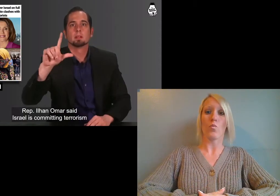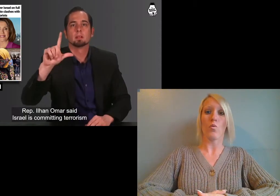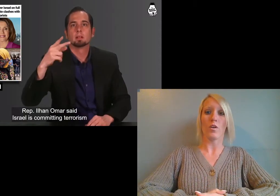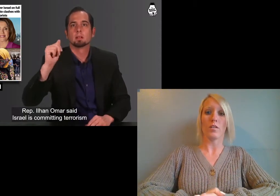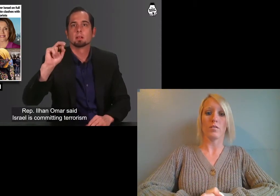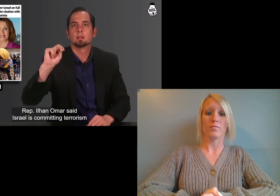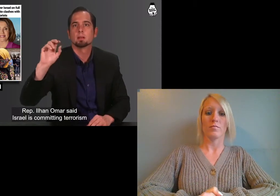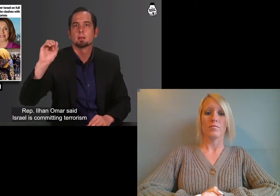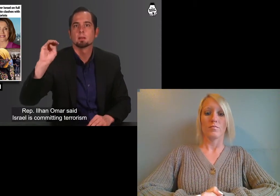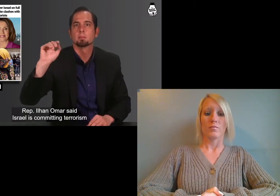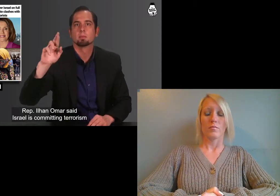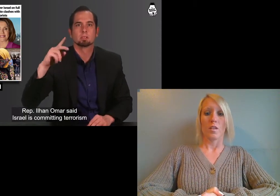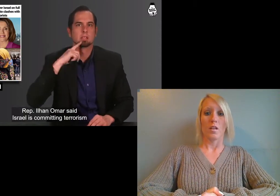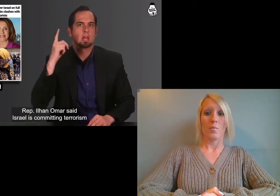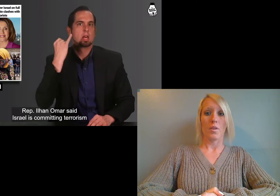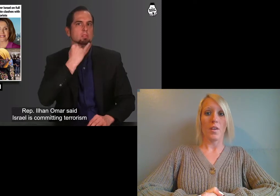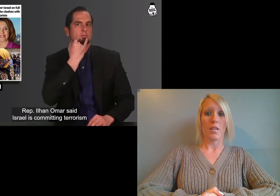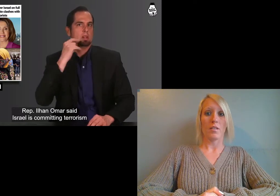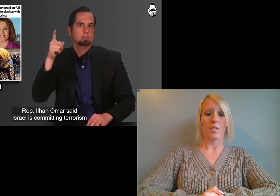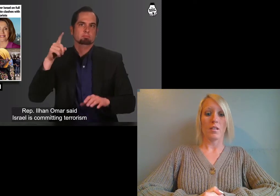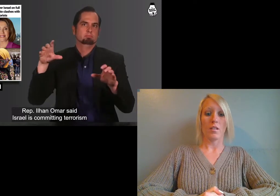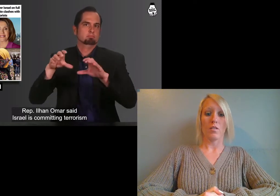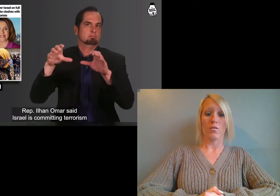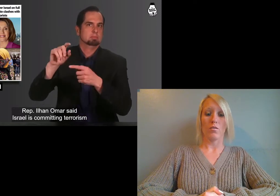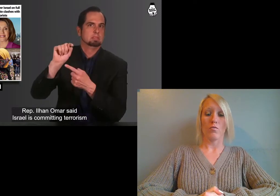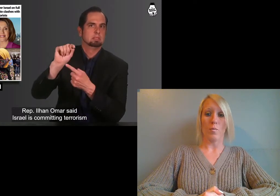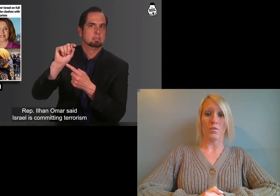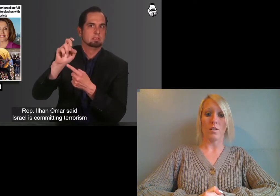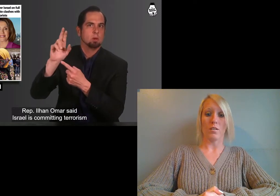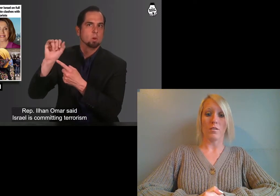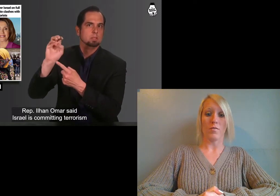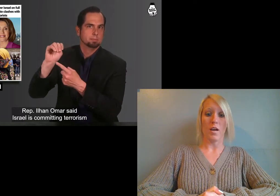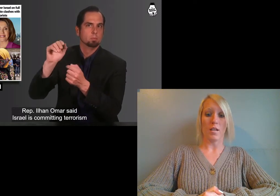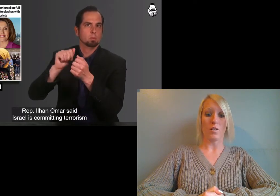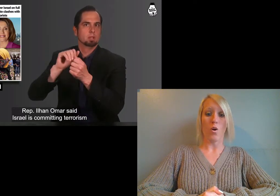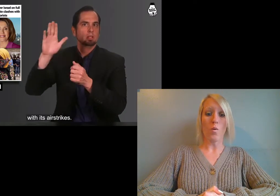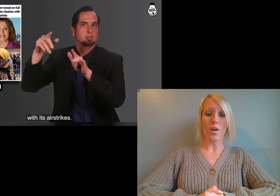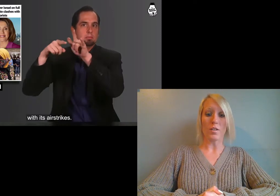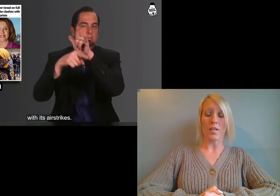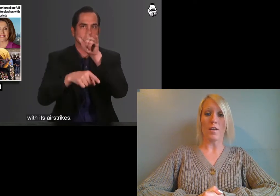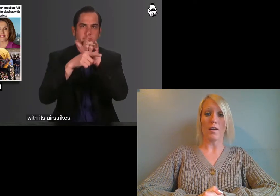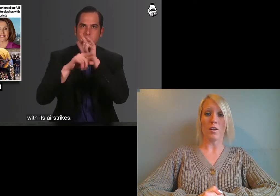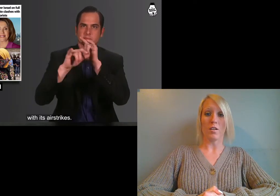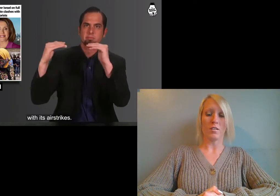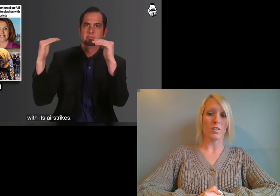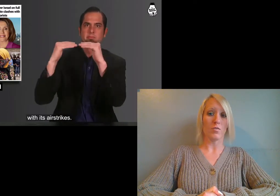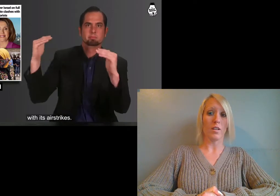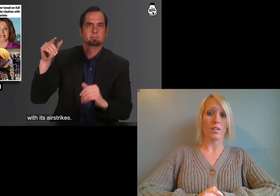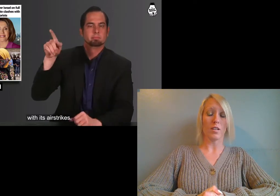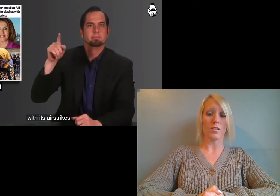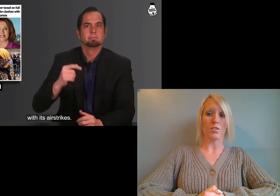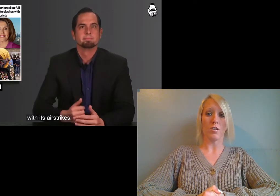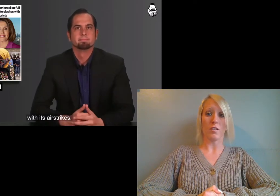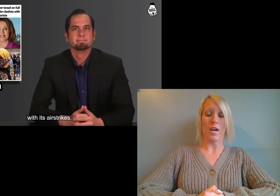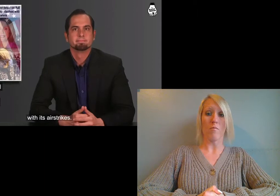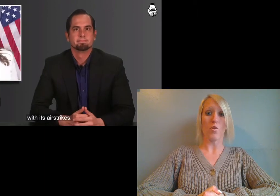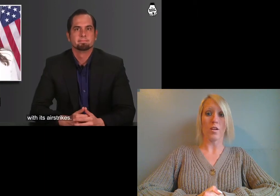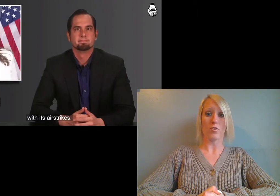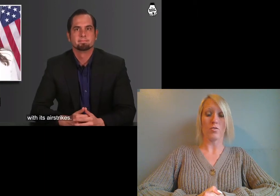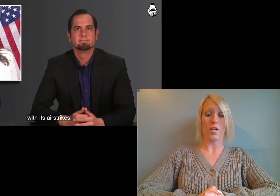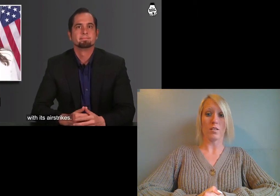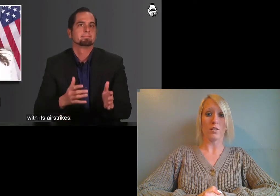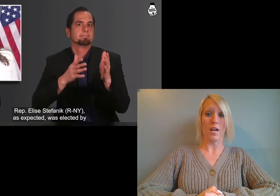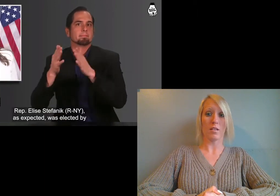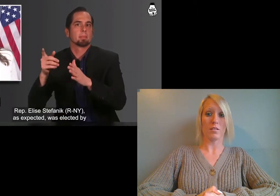into a more war. But then Representative Ilhan Omar said that Israeli is starting to have